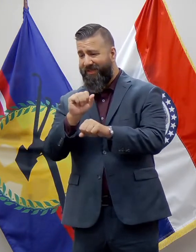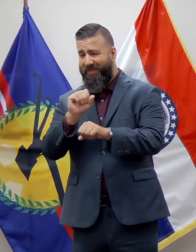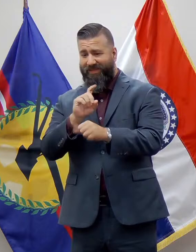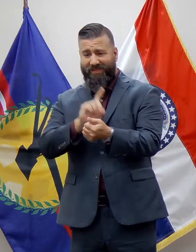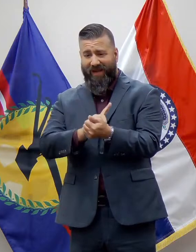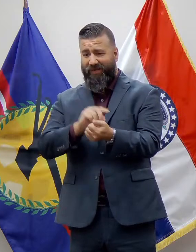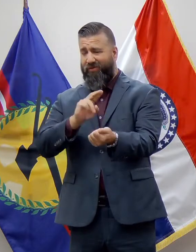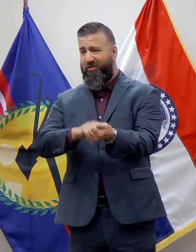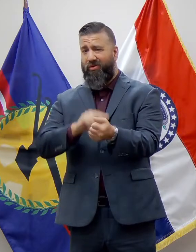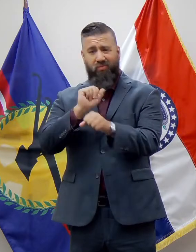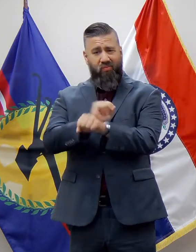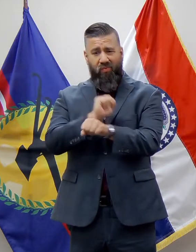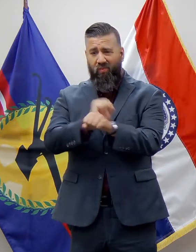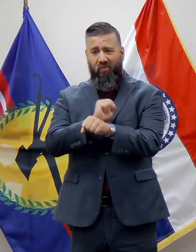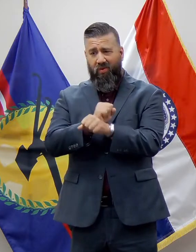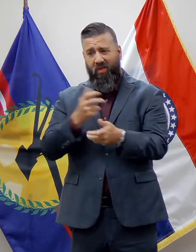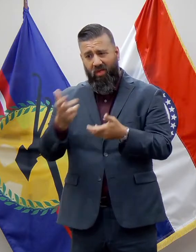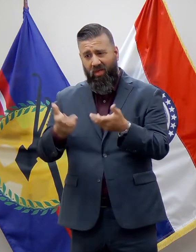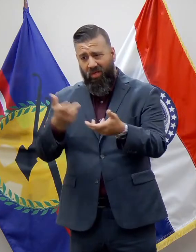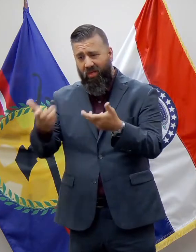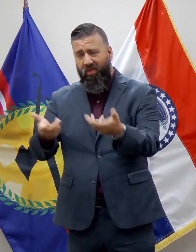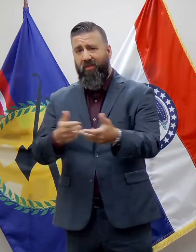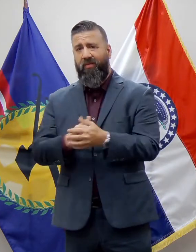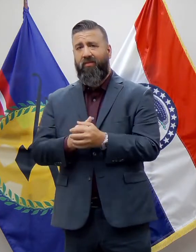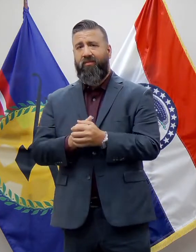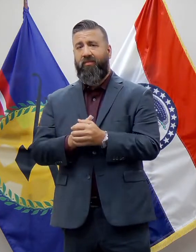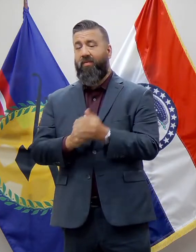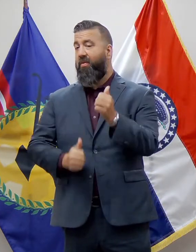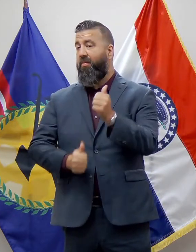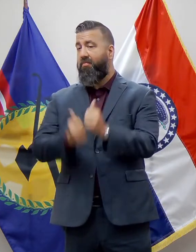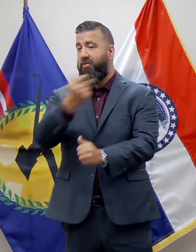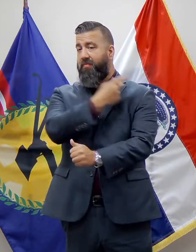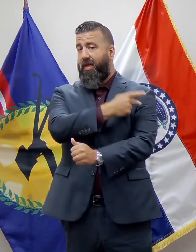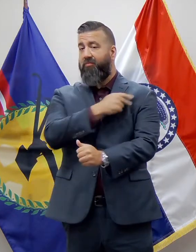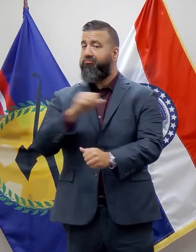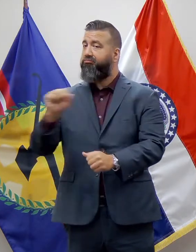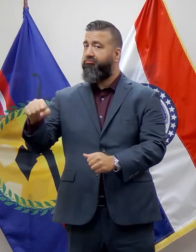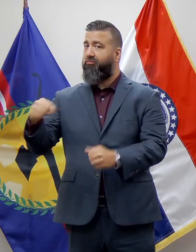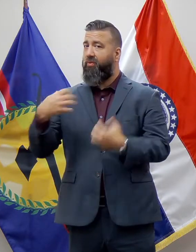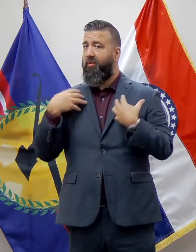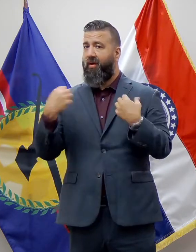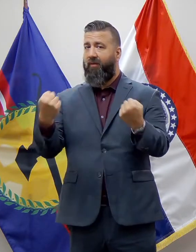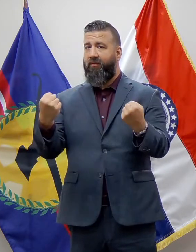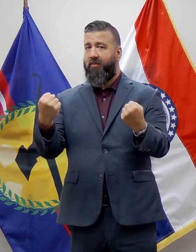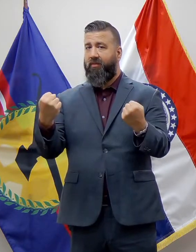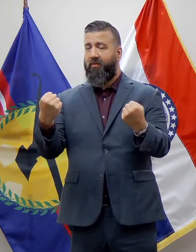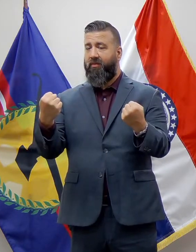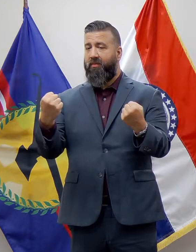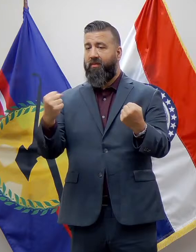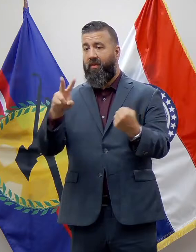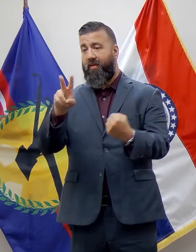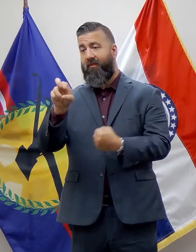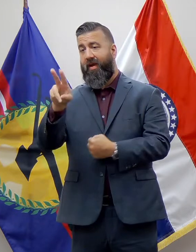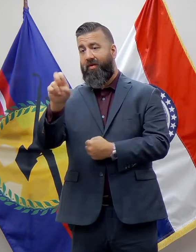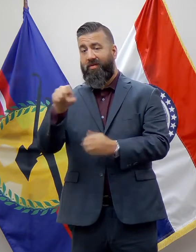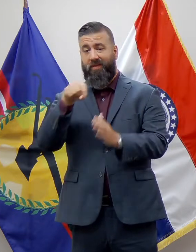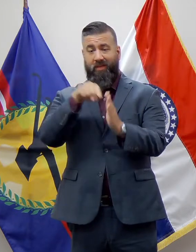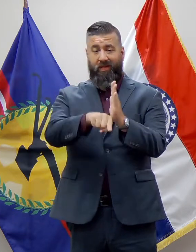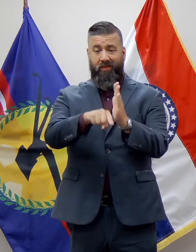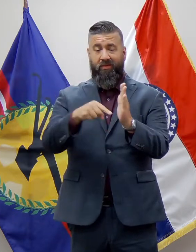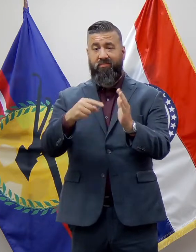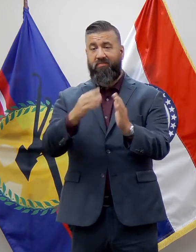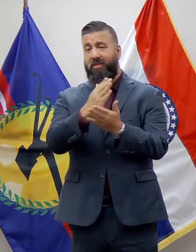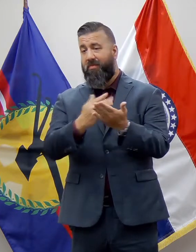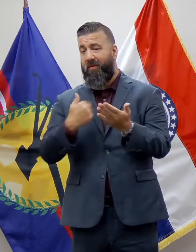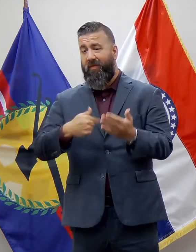any reasonable expectation. While most patients recover, the virus has killed some of our grandparents, some of